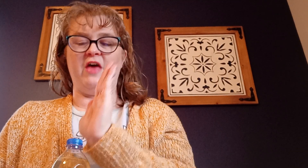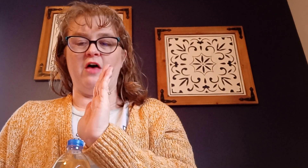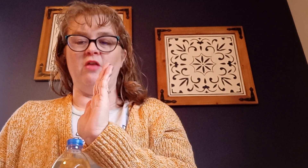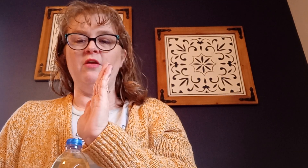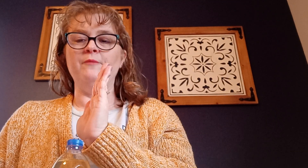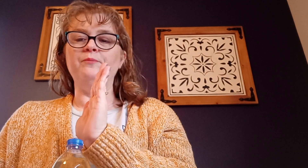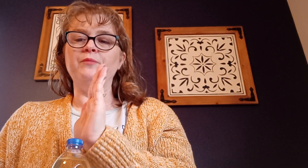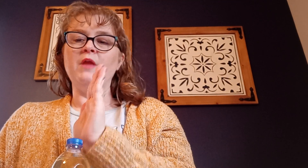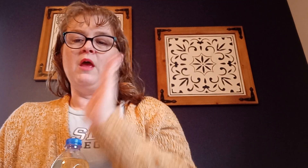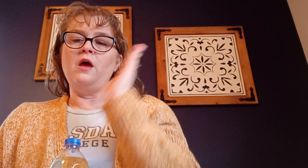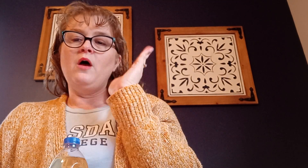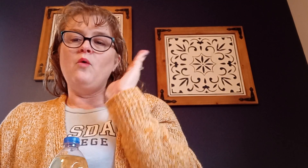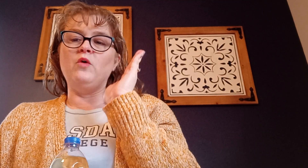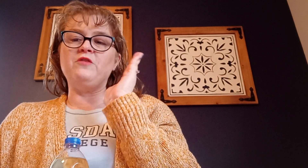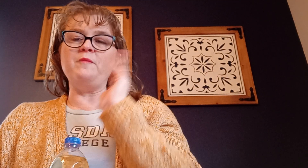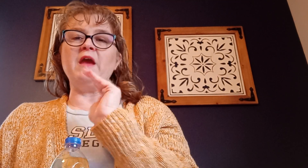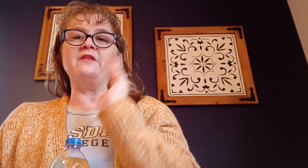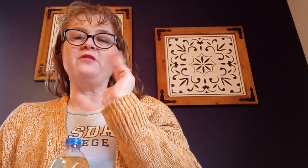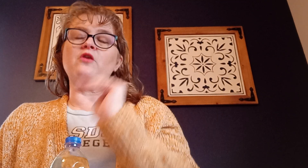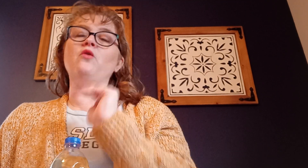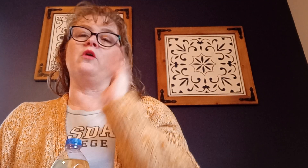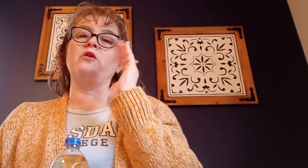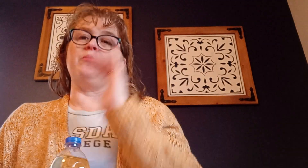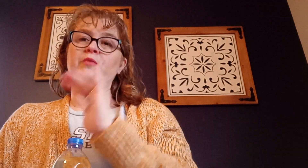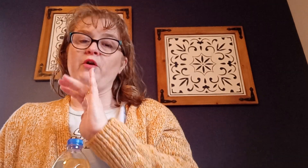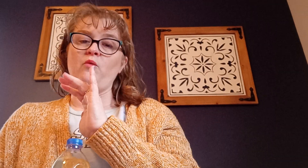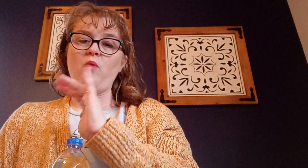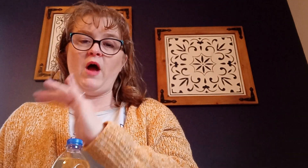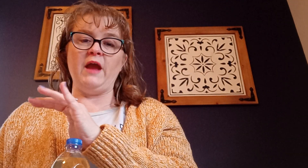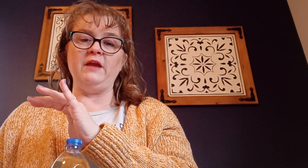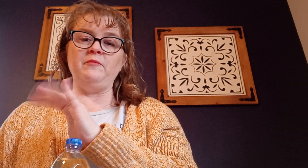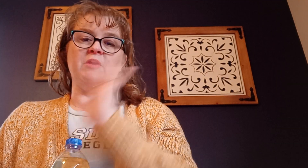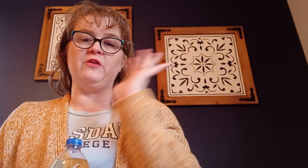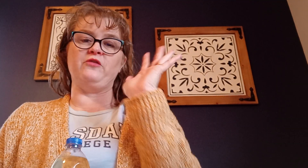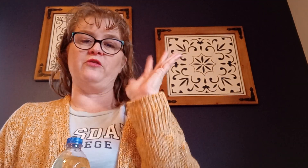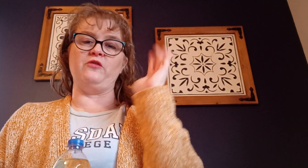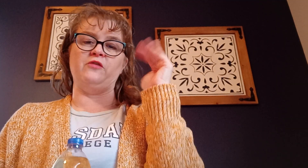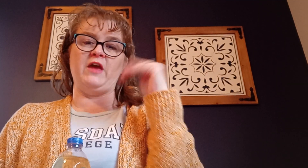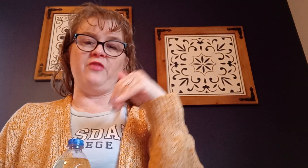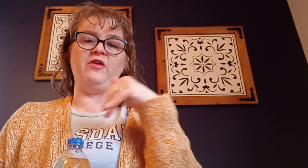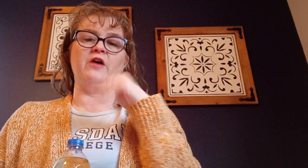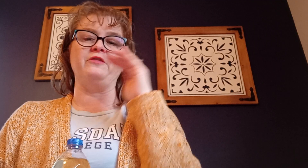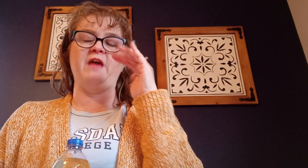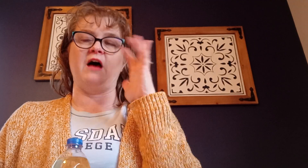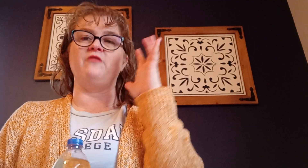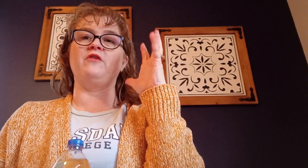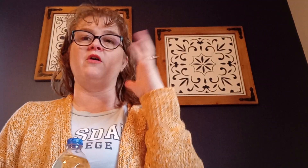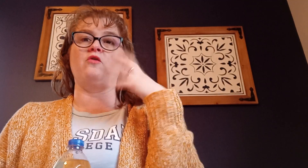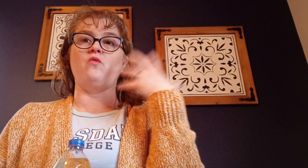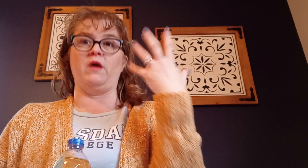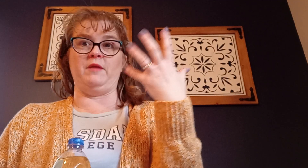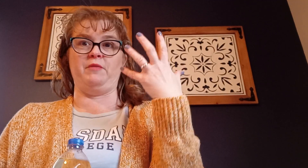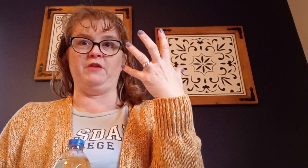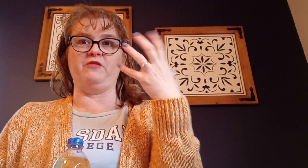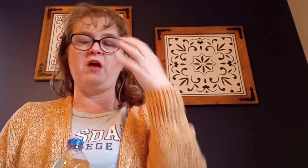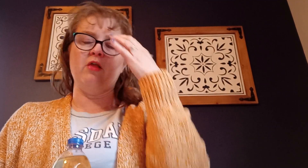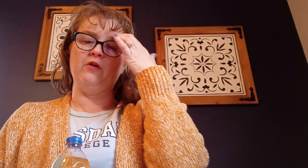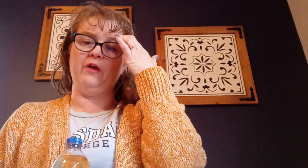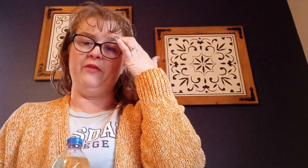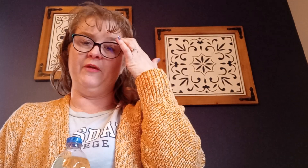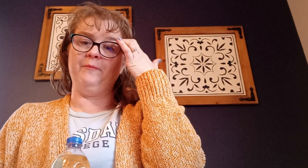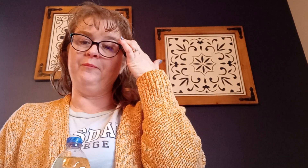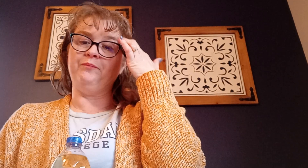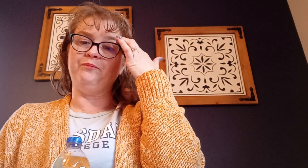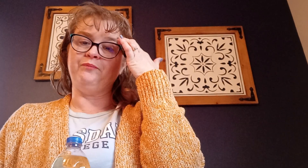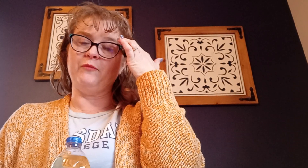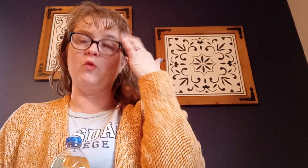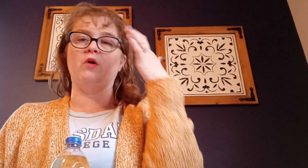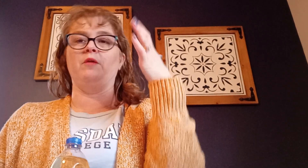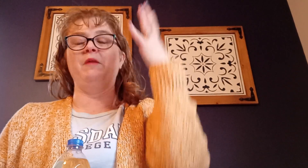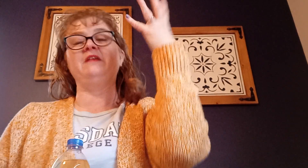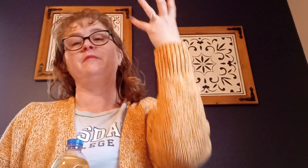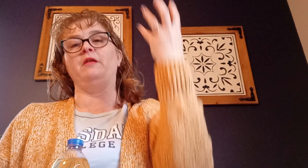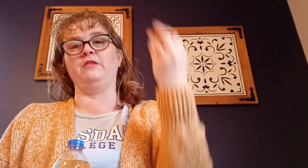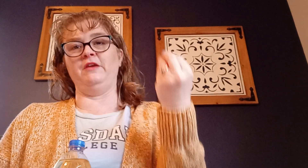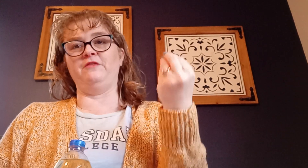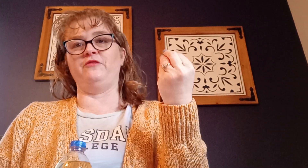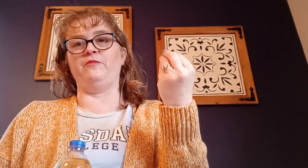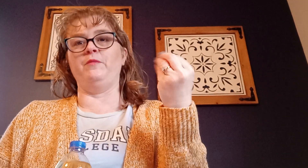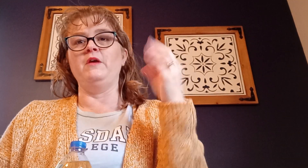zooxanthelle, which makes the coral appear white because the zooxanthelles have quite a bit of color in them, or it makes them at least,